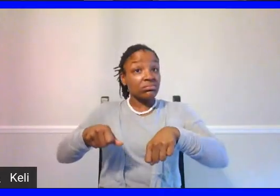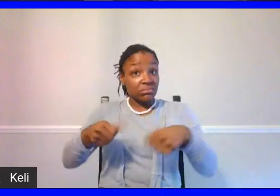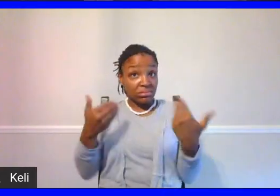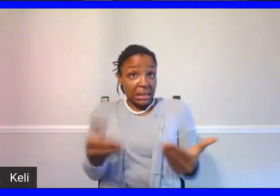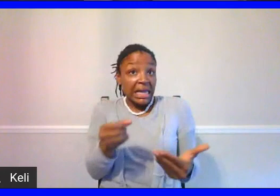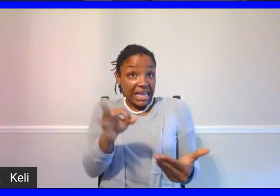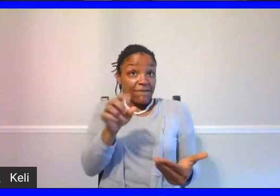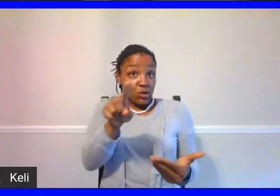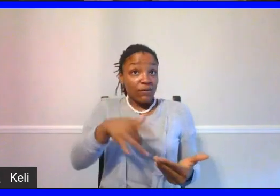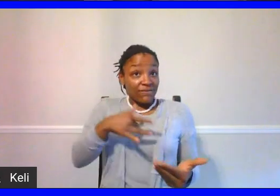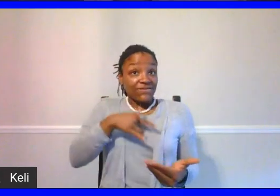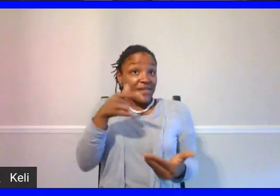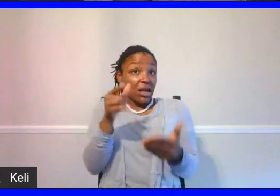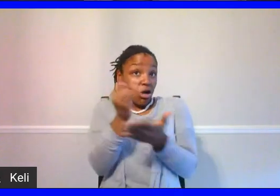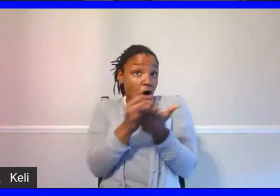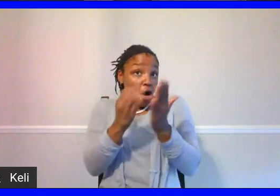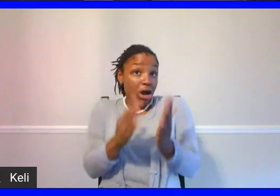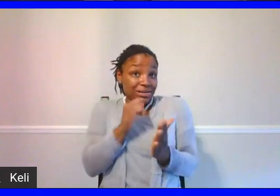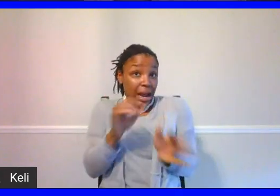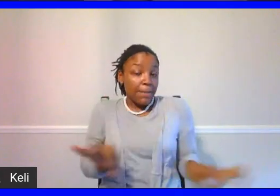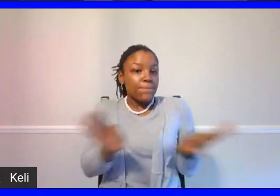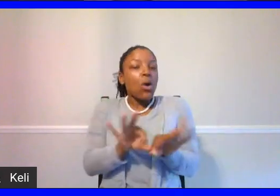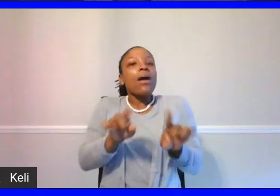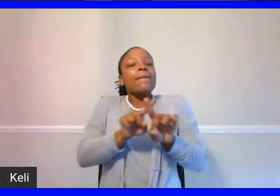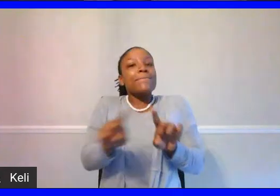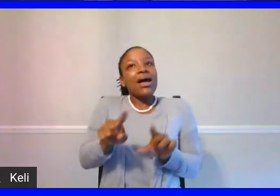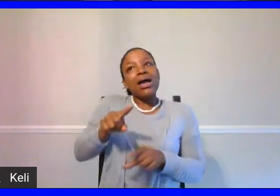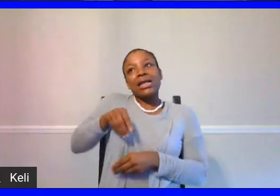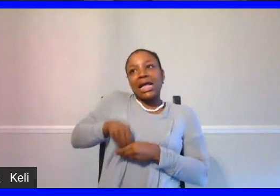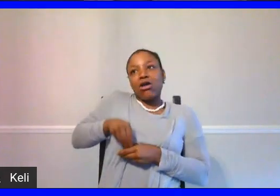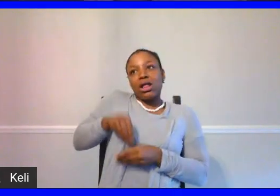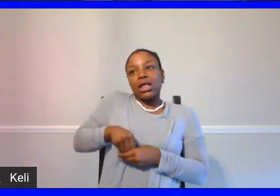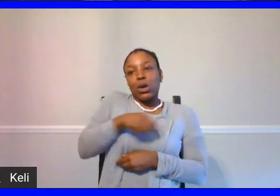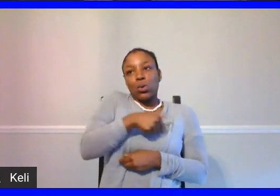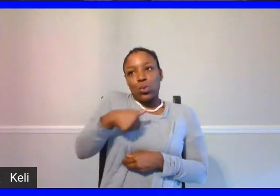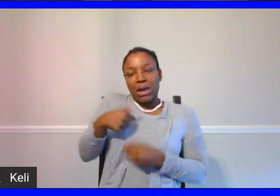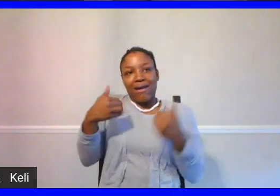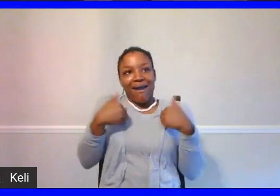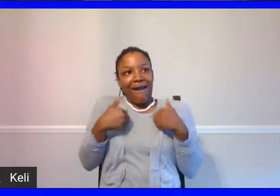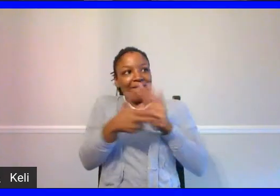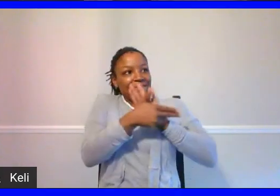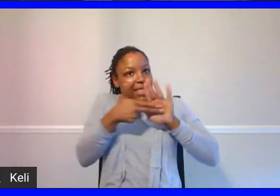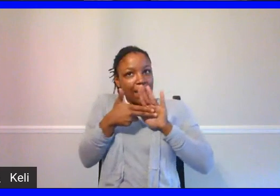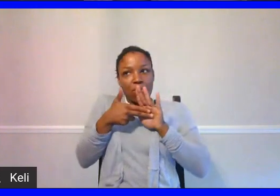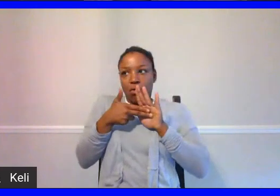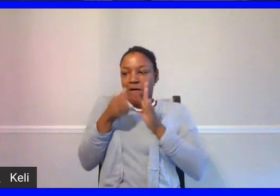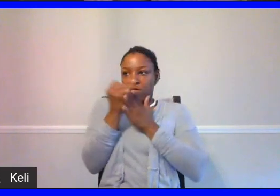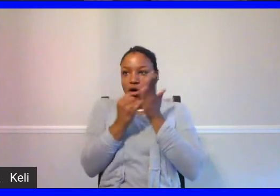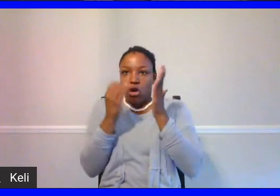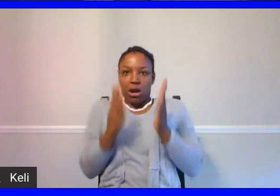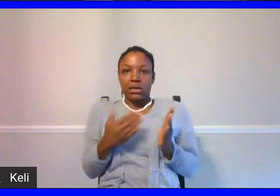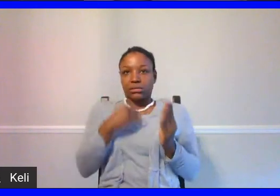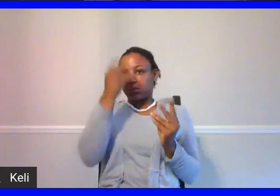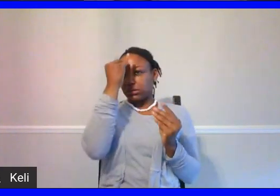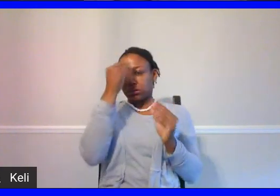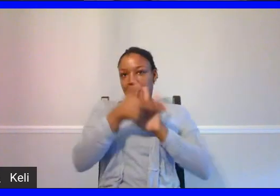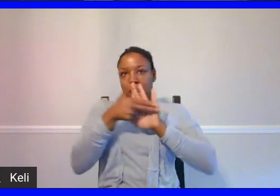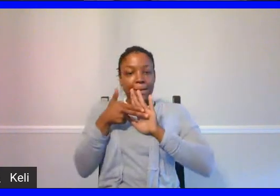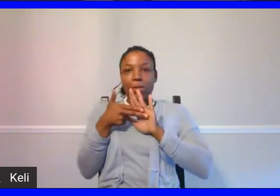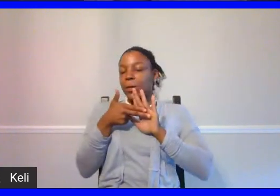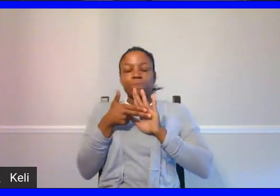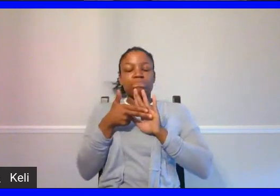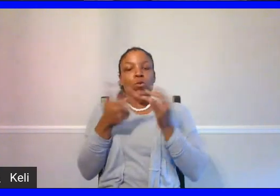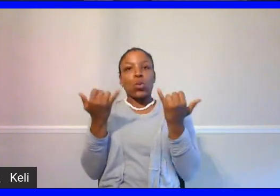inherently, I do believe that we have this thing about the labels of artists. But why don't we look at it as